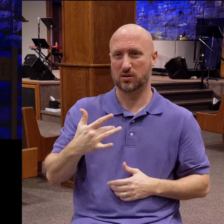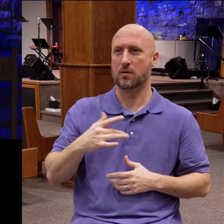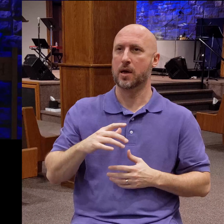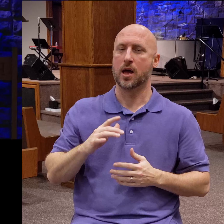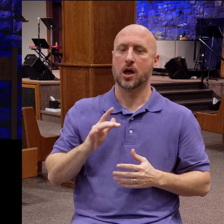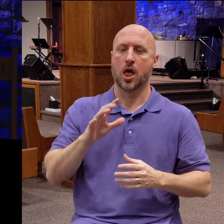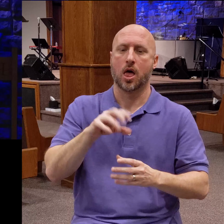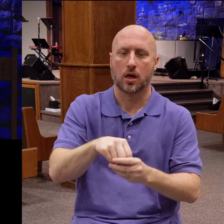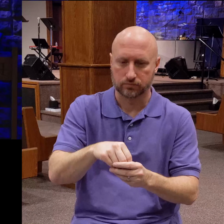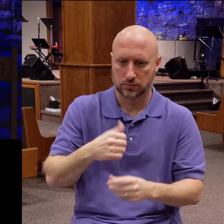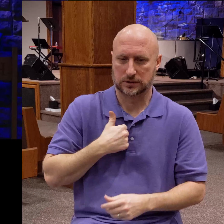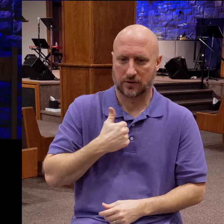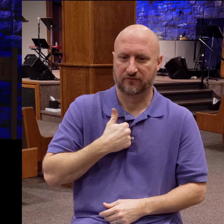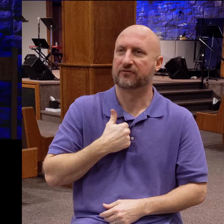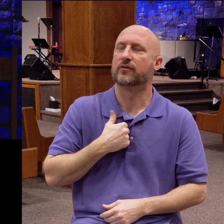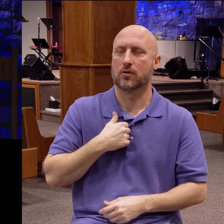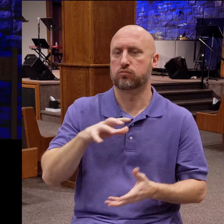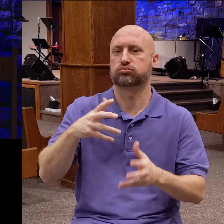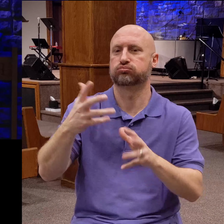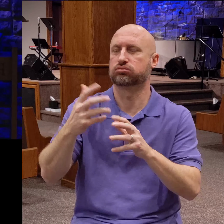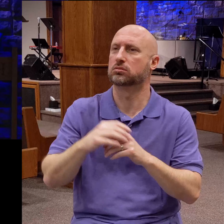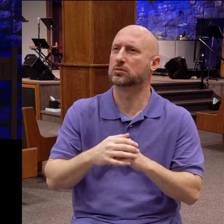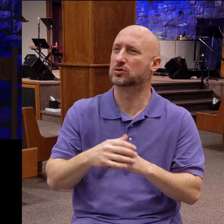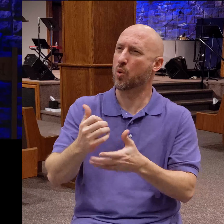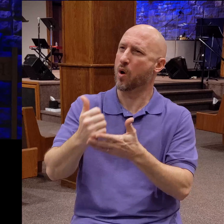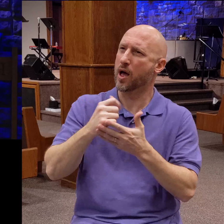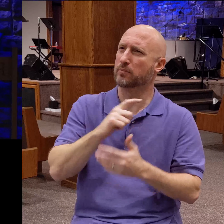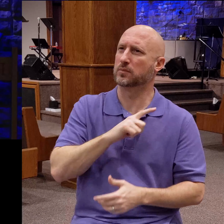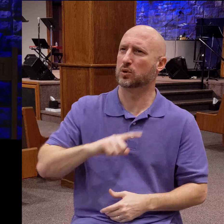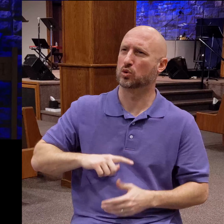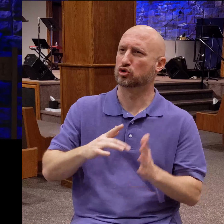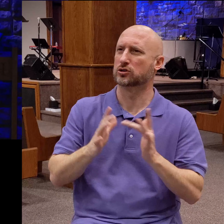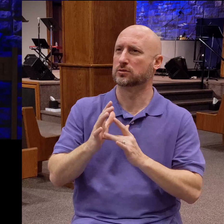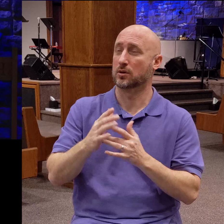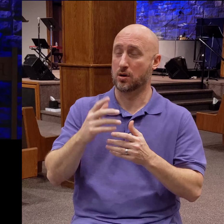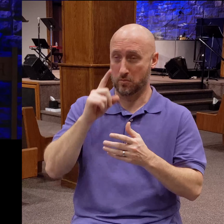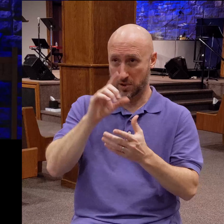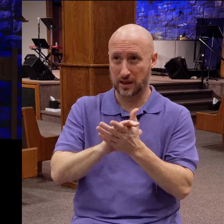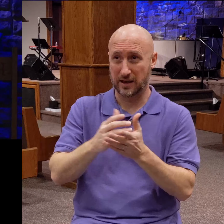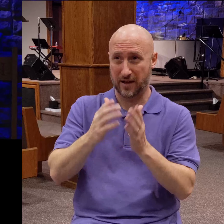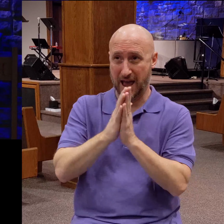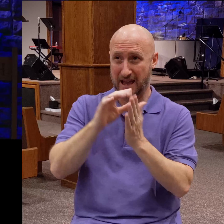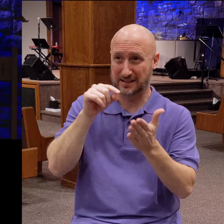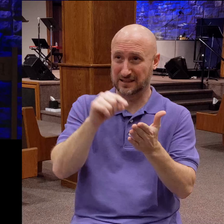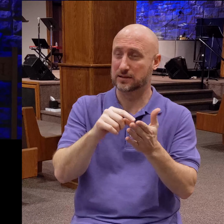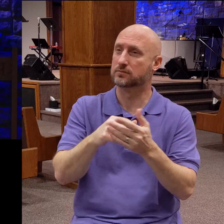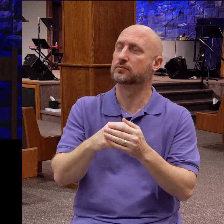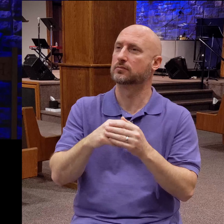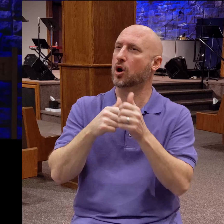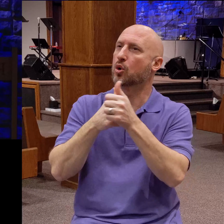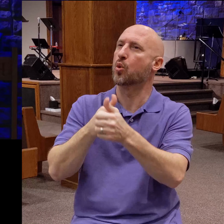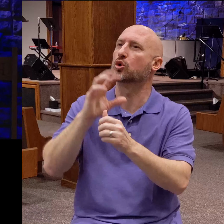everything. Help us, Lord Jesus. We believe when we ask this, we're